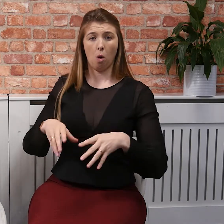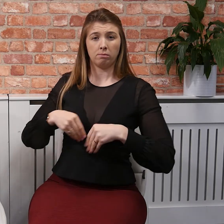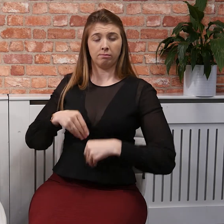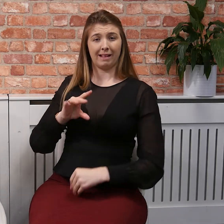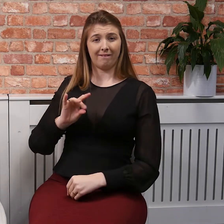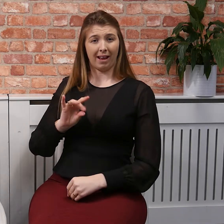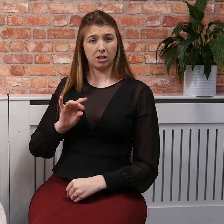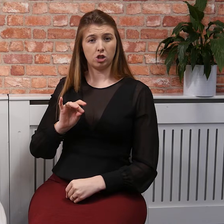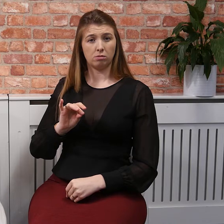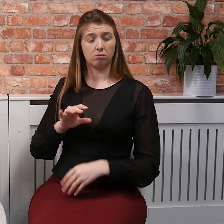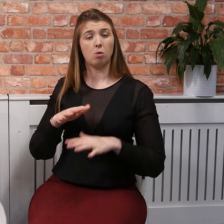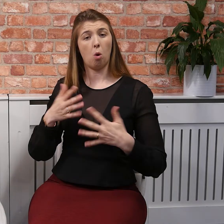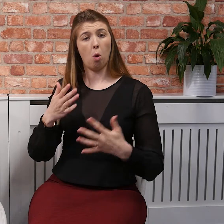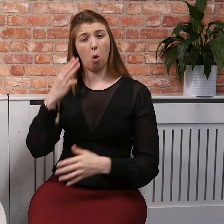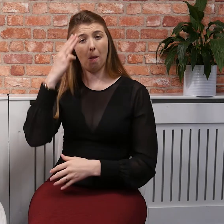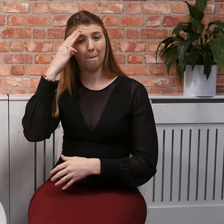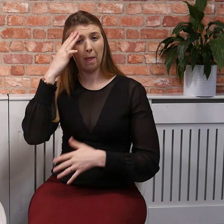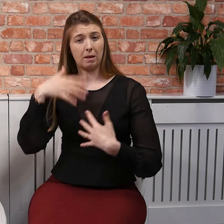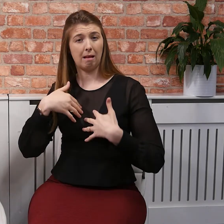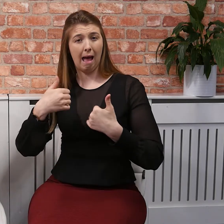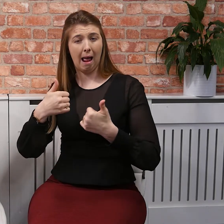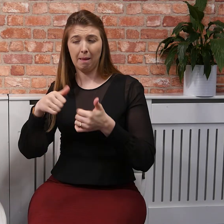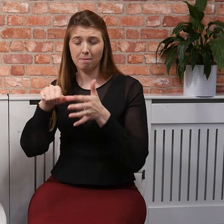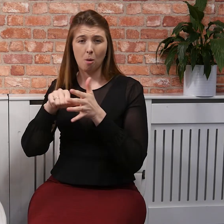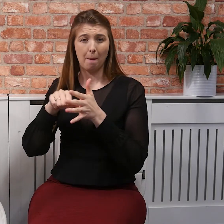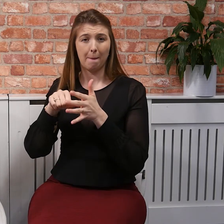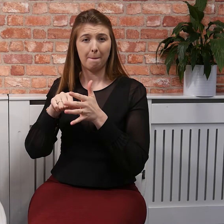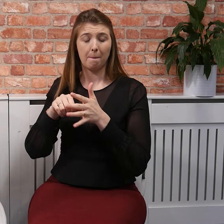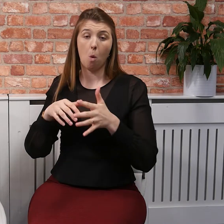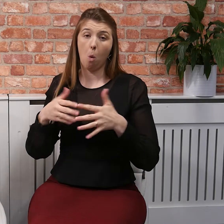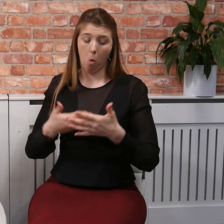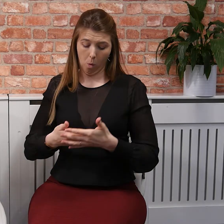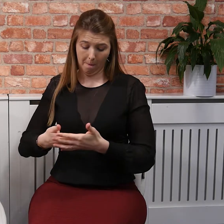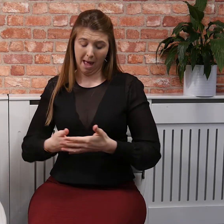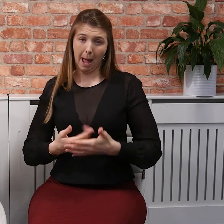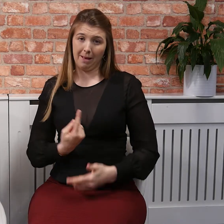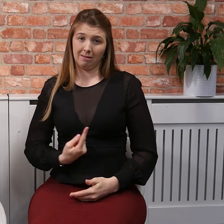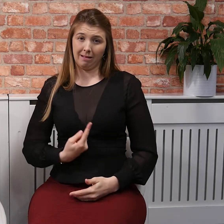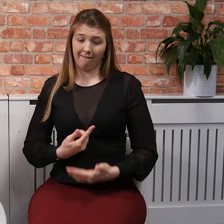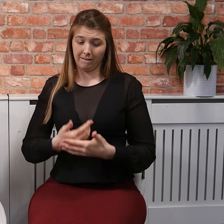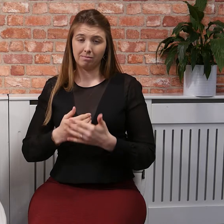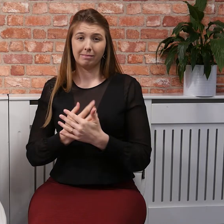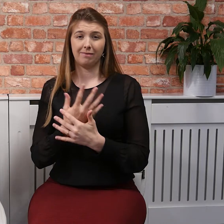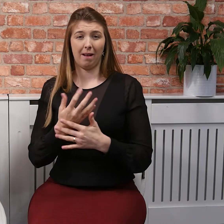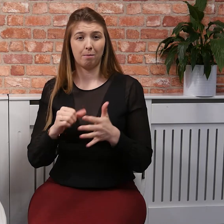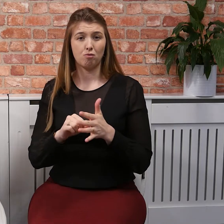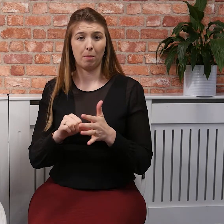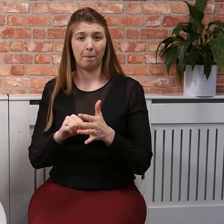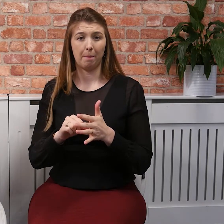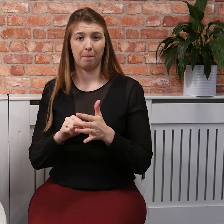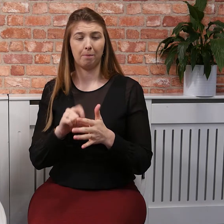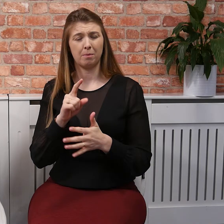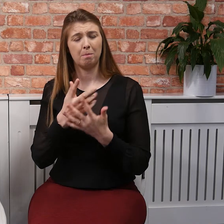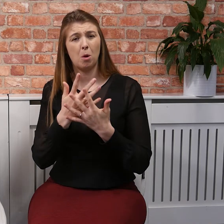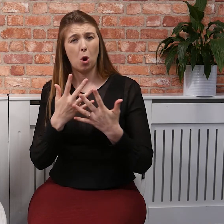with the mother's health. There might be problems with the baby itself. But in many cases, people never find out, they